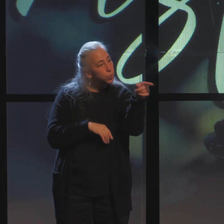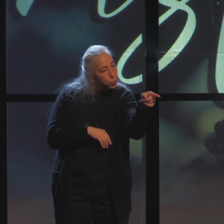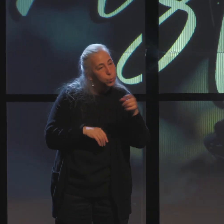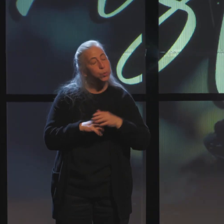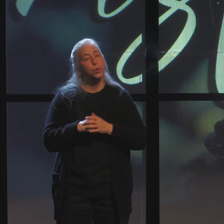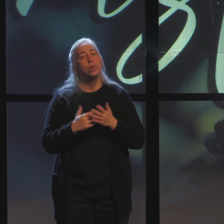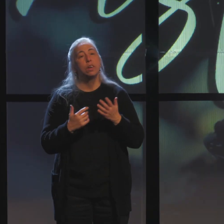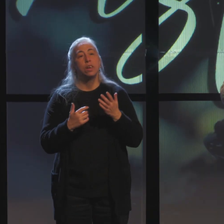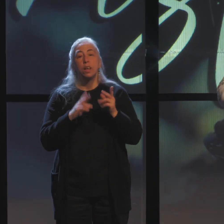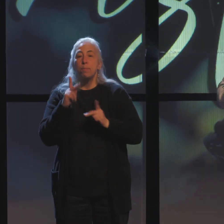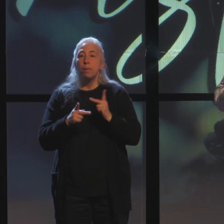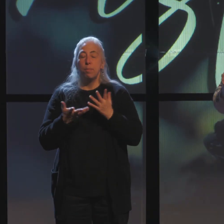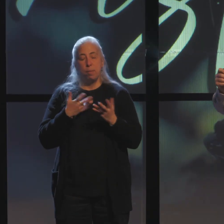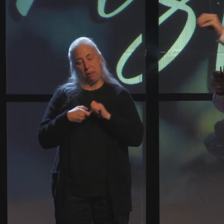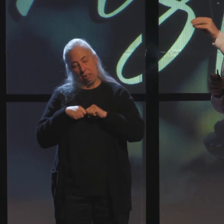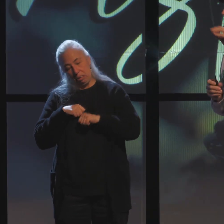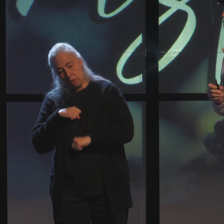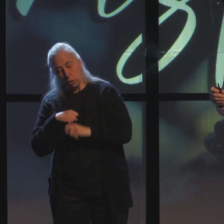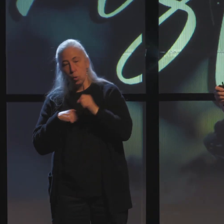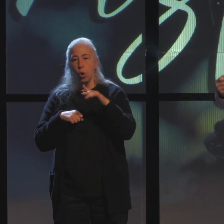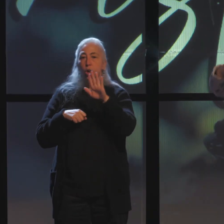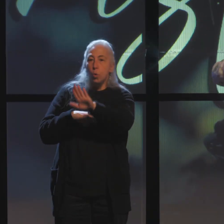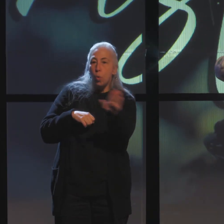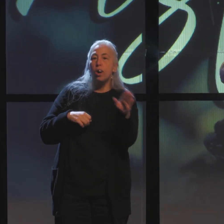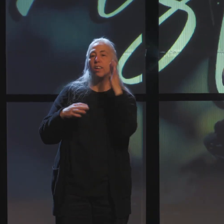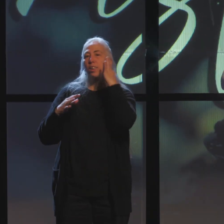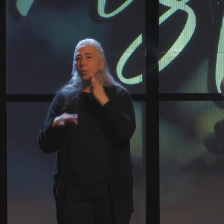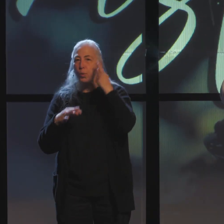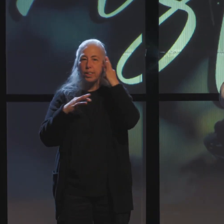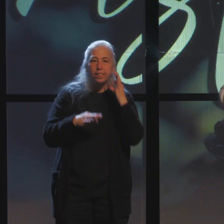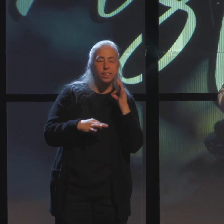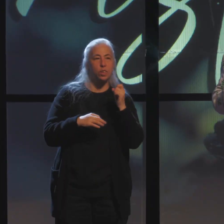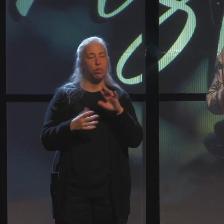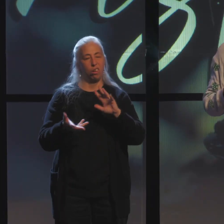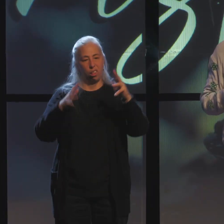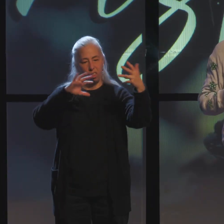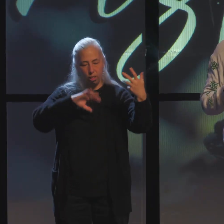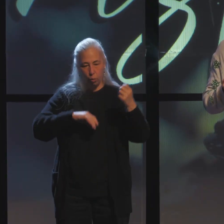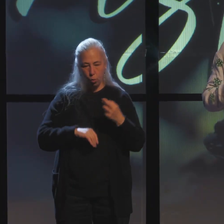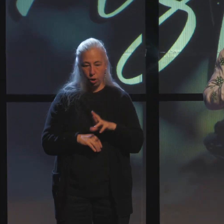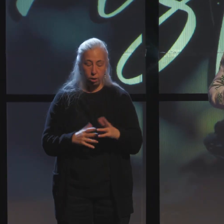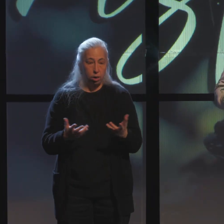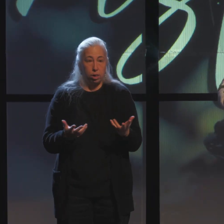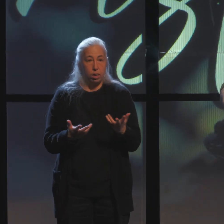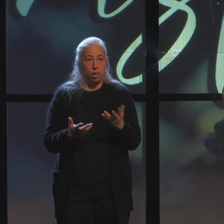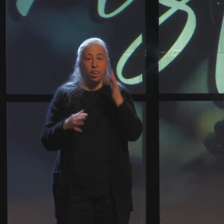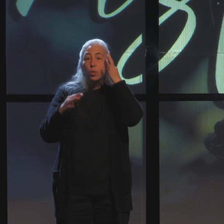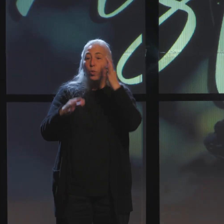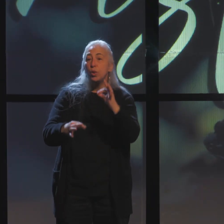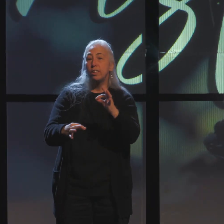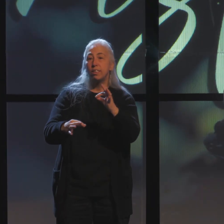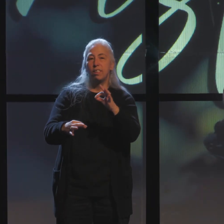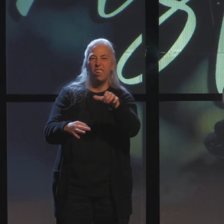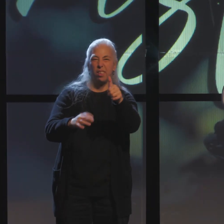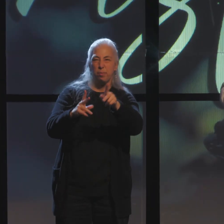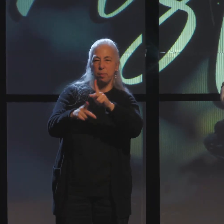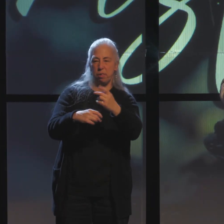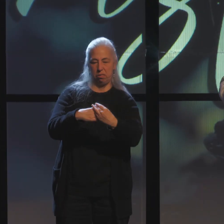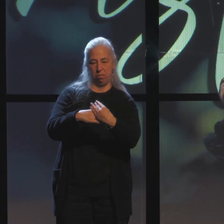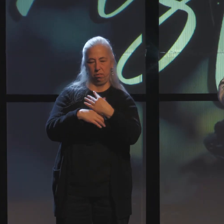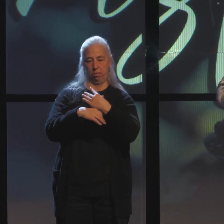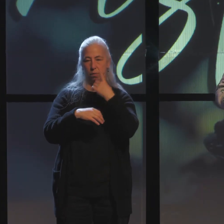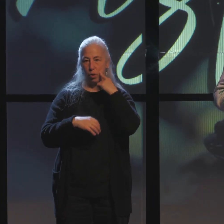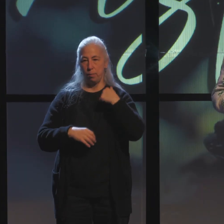about the people who maybe hurt you. It's about the choices that you made or that I made, or maybe it's about the choices that were made for me. That